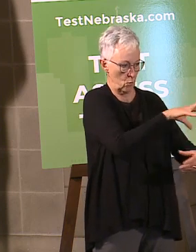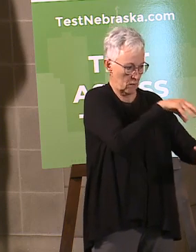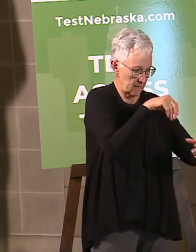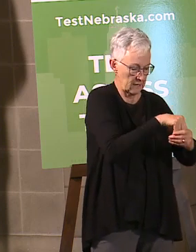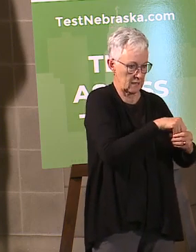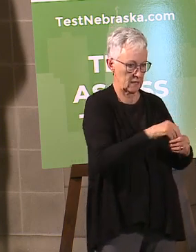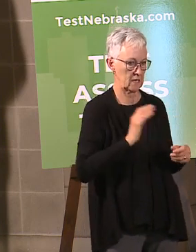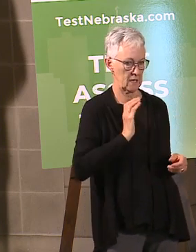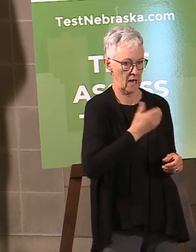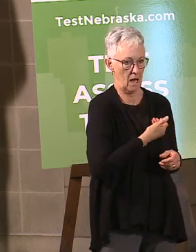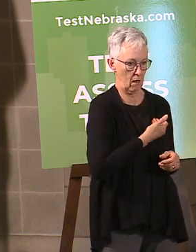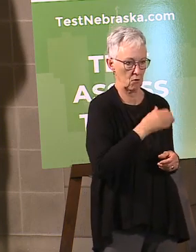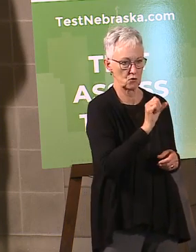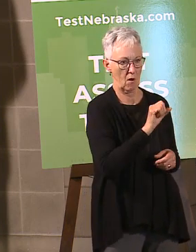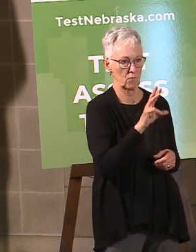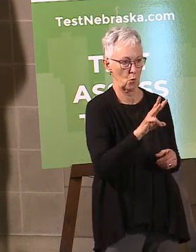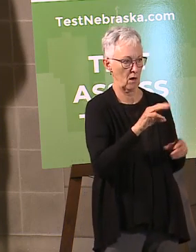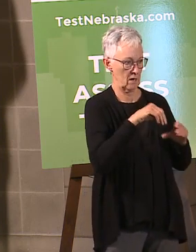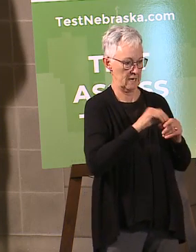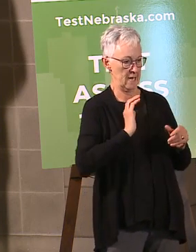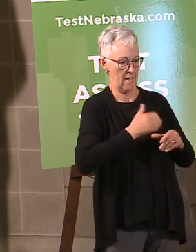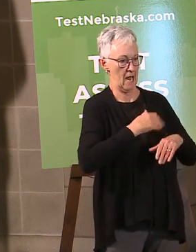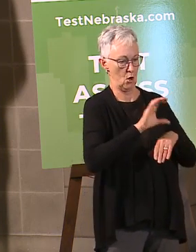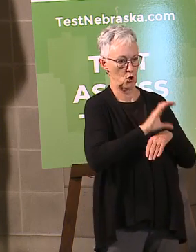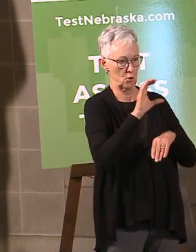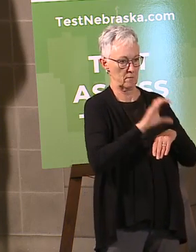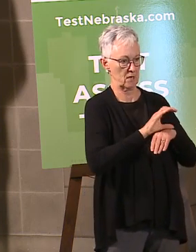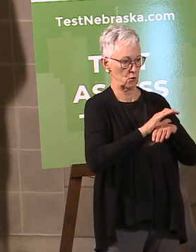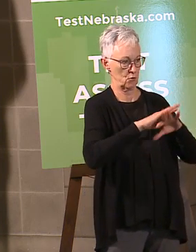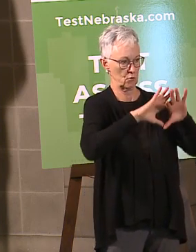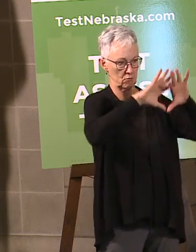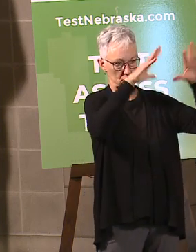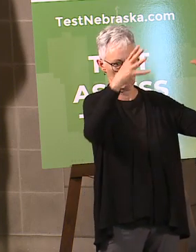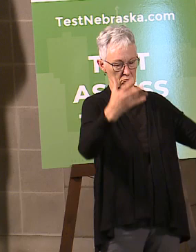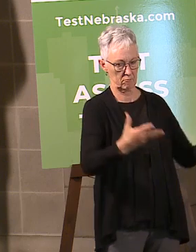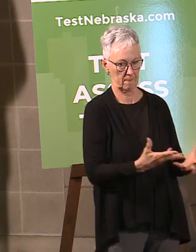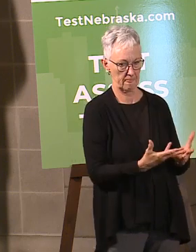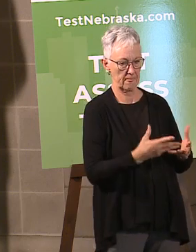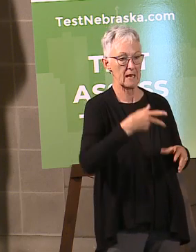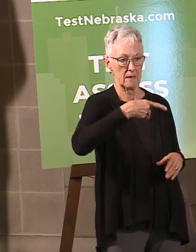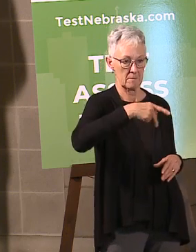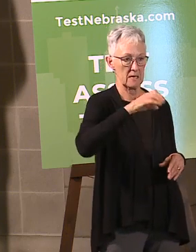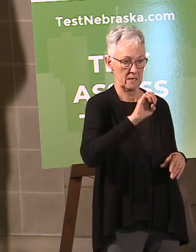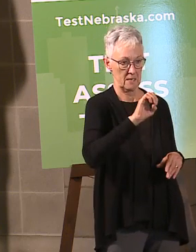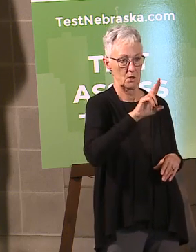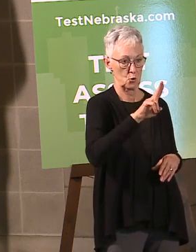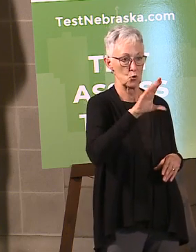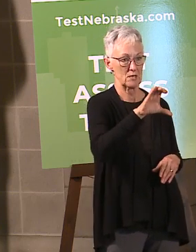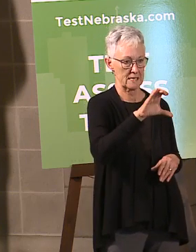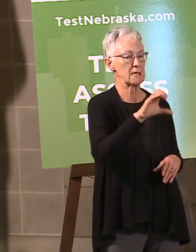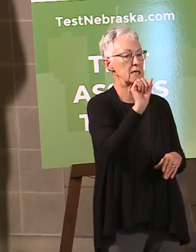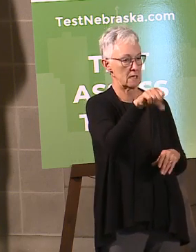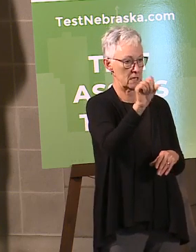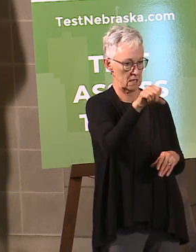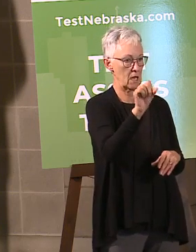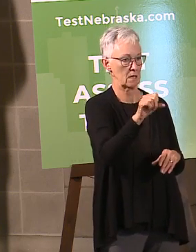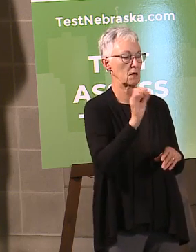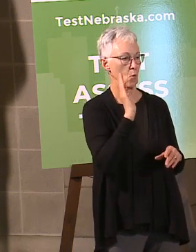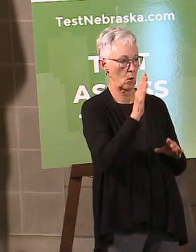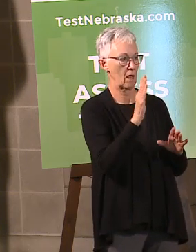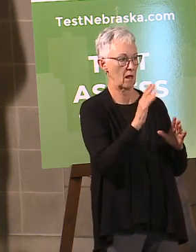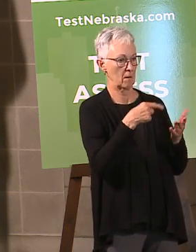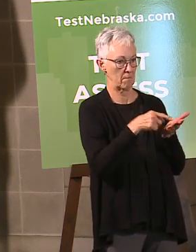of software. PEUC is not only retroactive to the date they filed their claim,